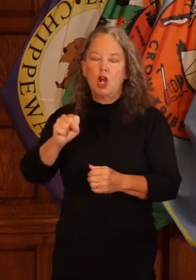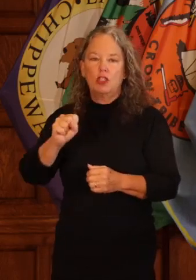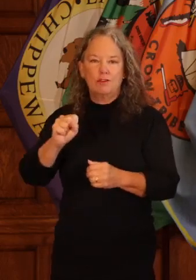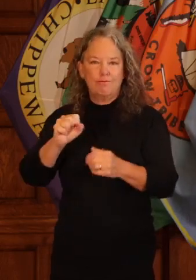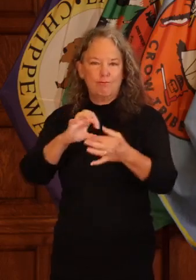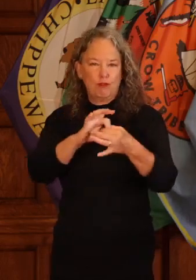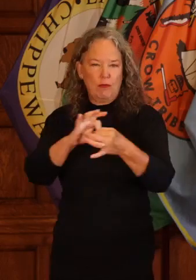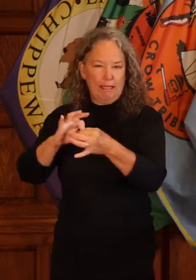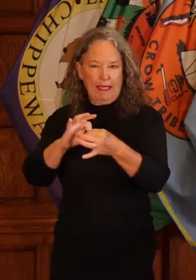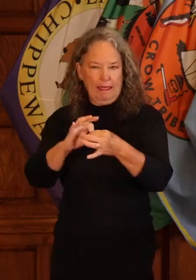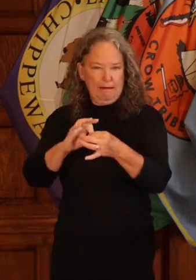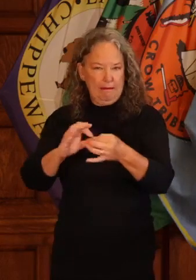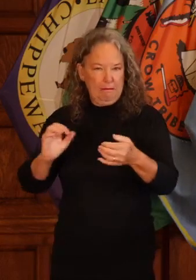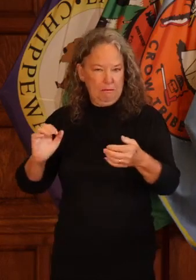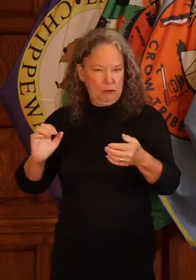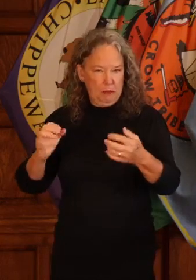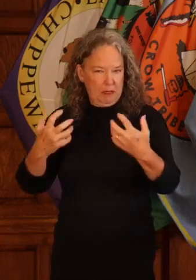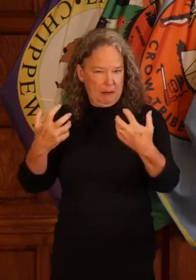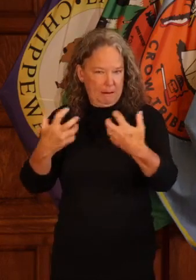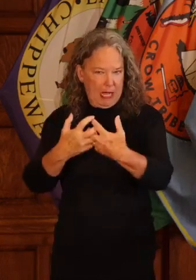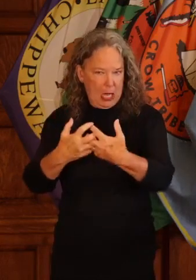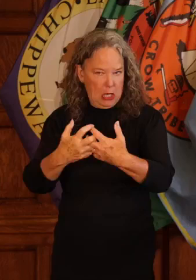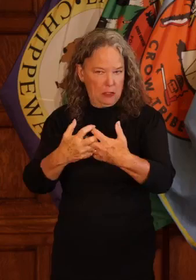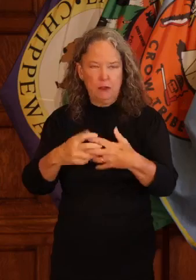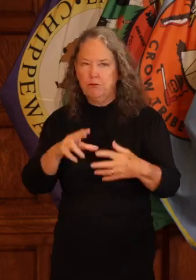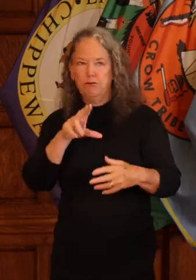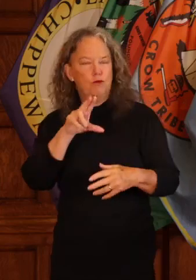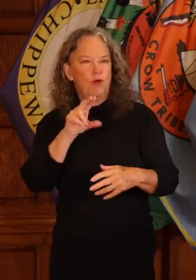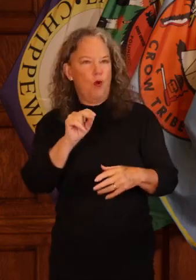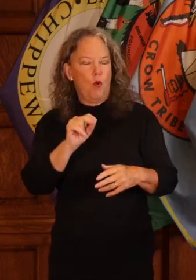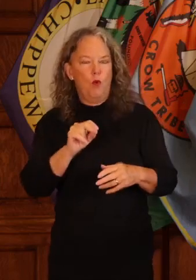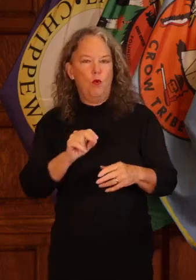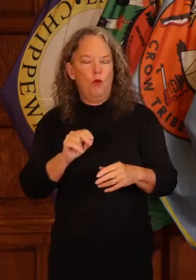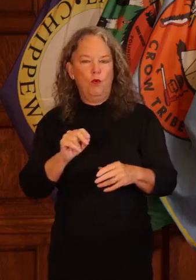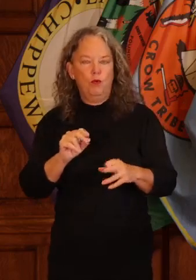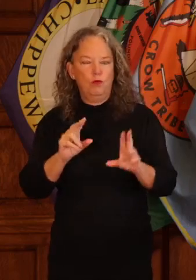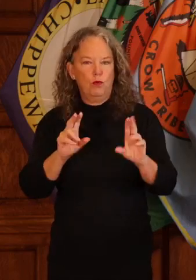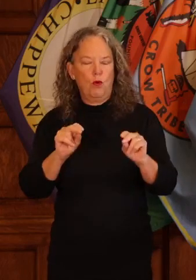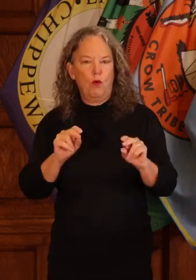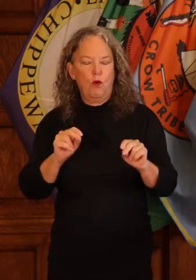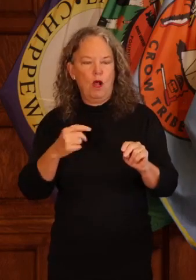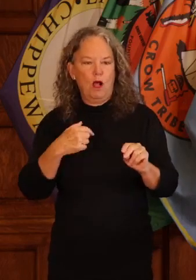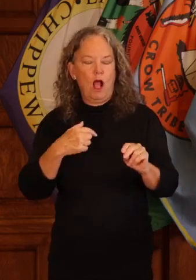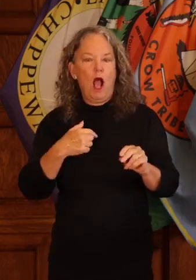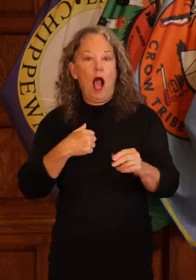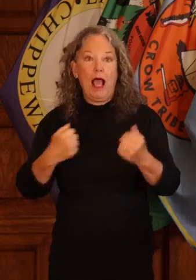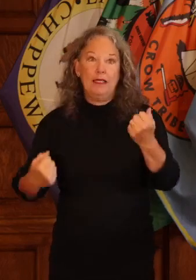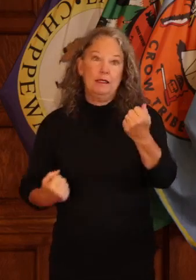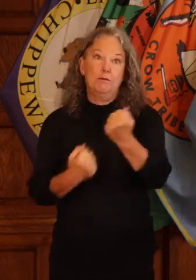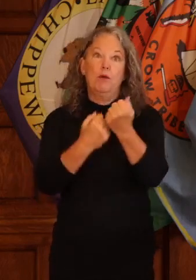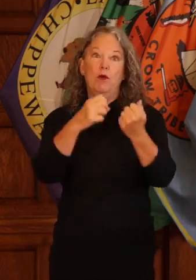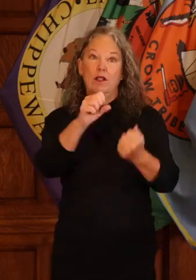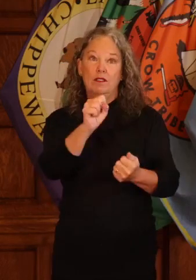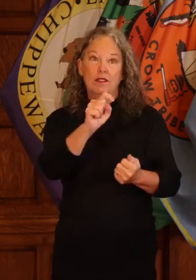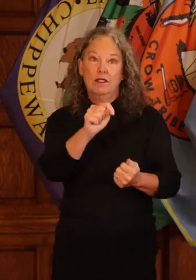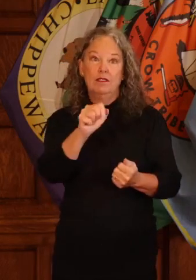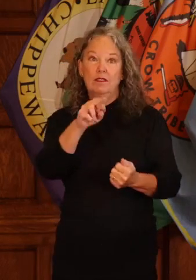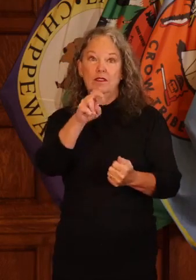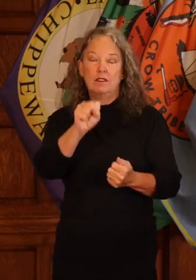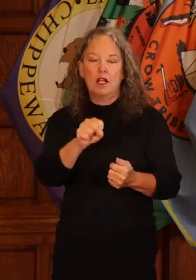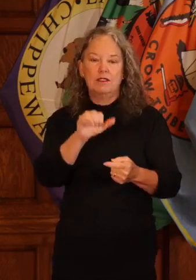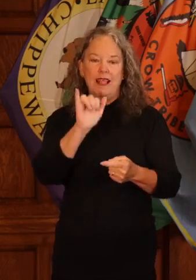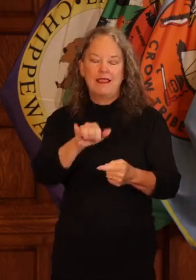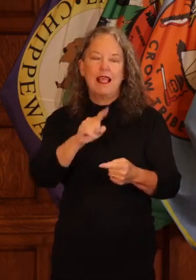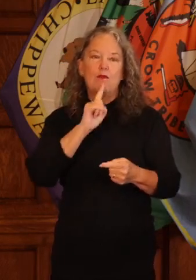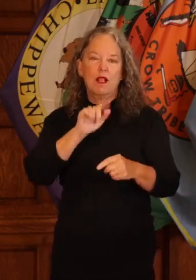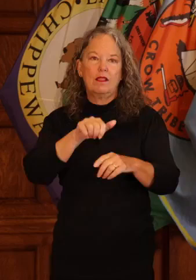in some way? I'd say no. I am very supportive of STARS because it really